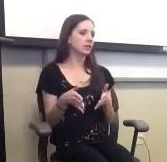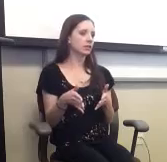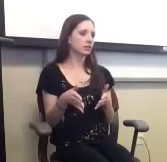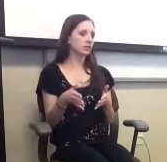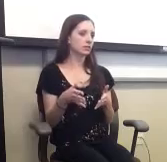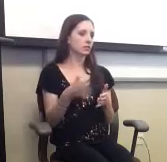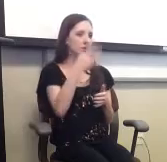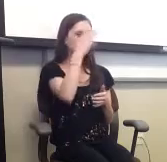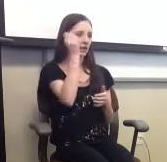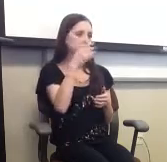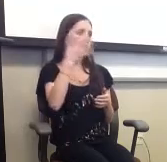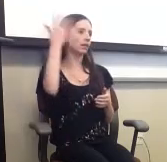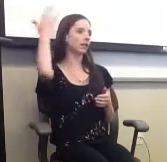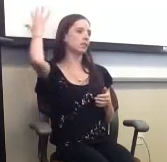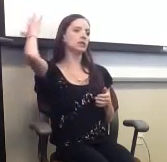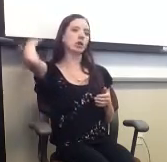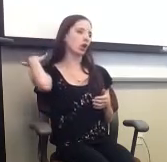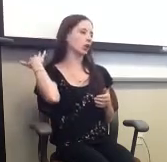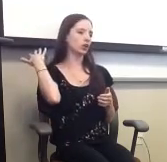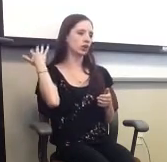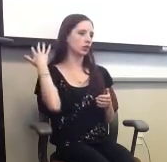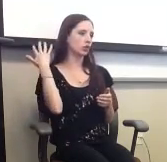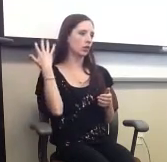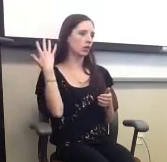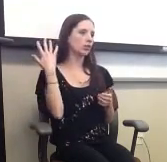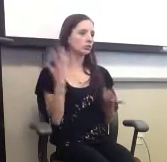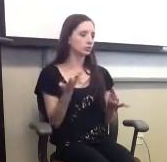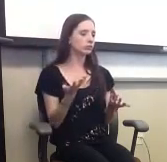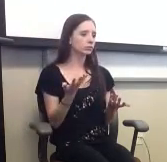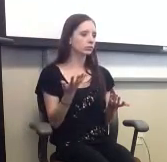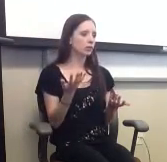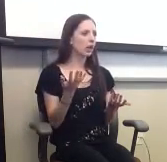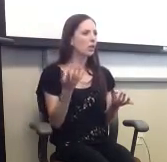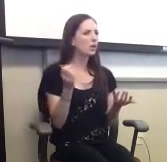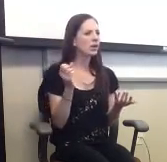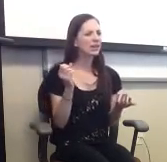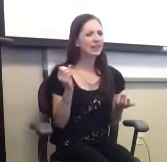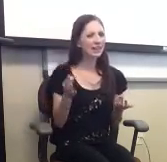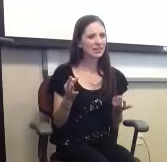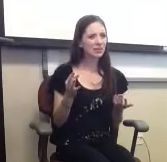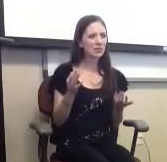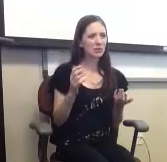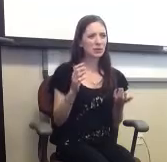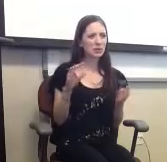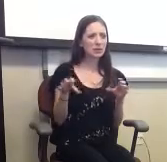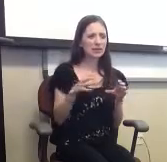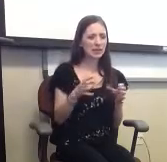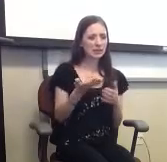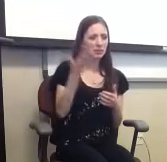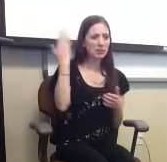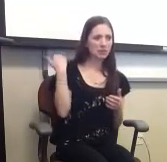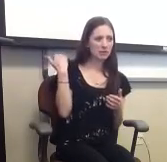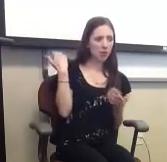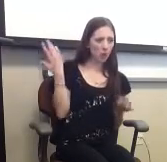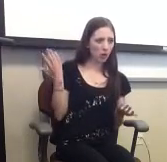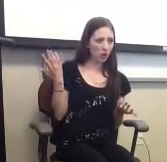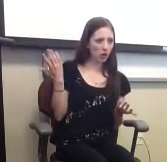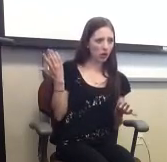Yeah. Yeah, I mean, if it was our practice, and that's how it was, we But would some, do a narrative. but somewhere in my narrative is going to